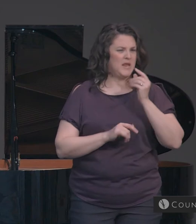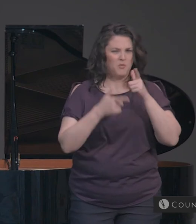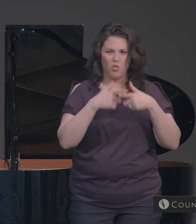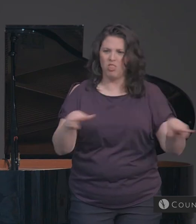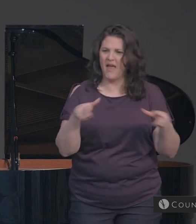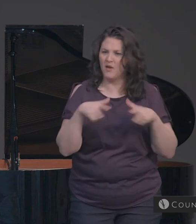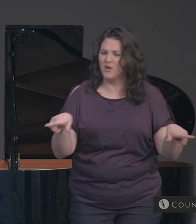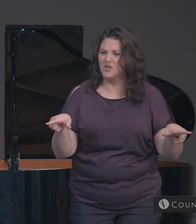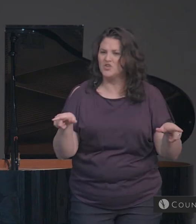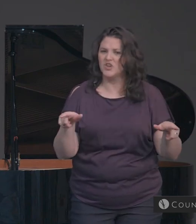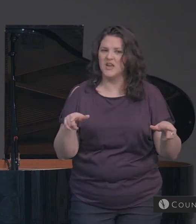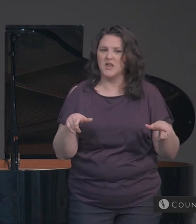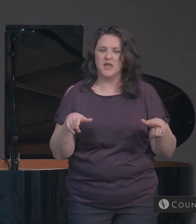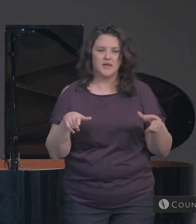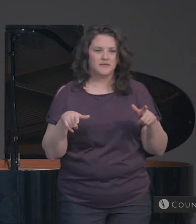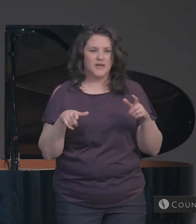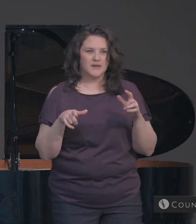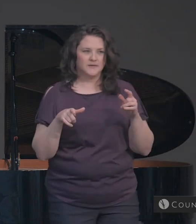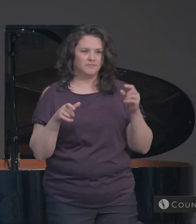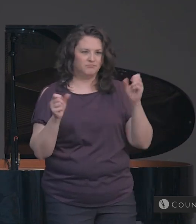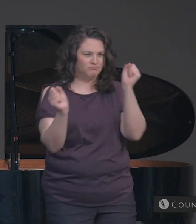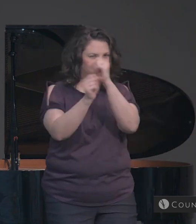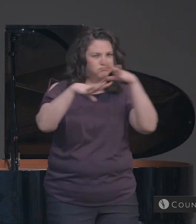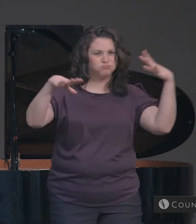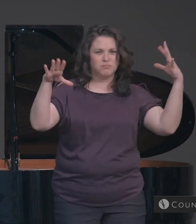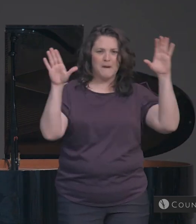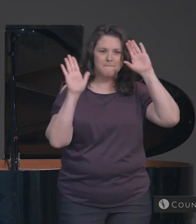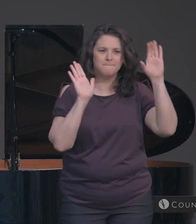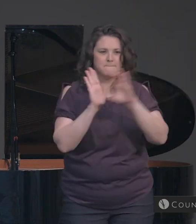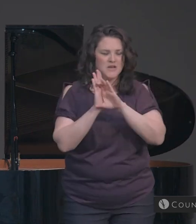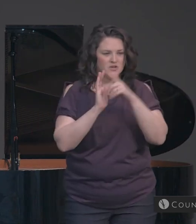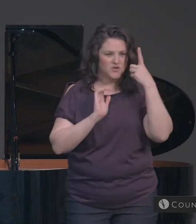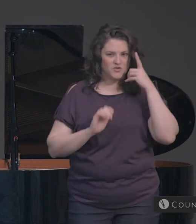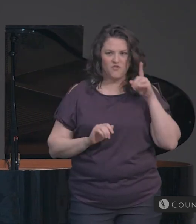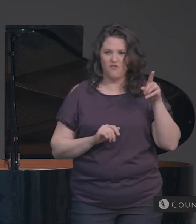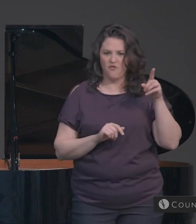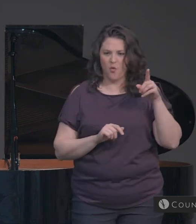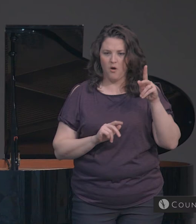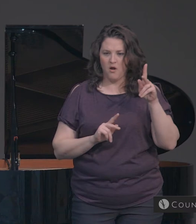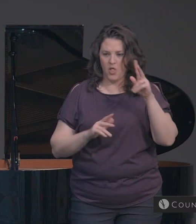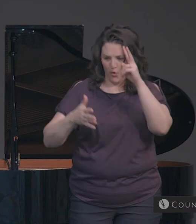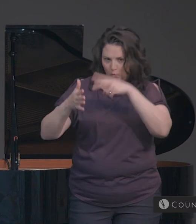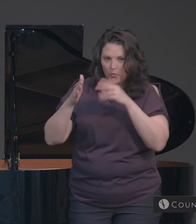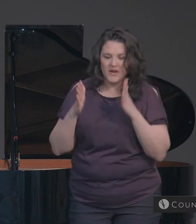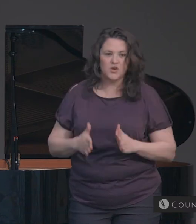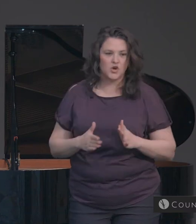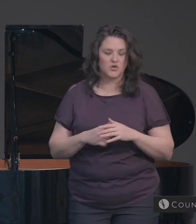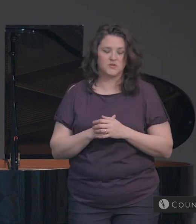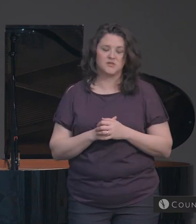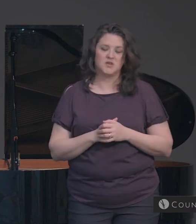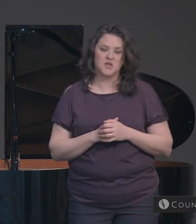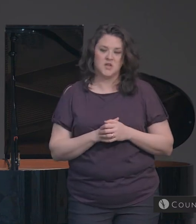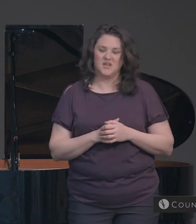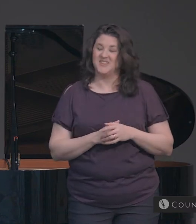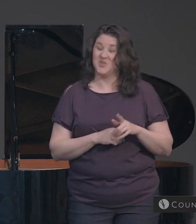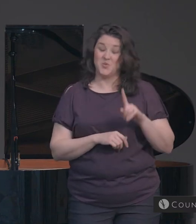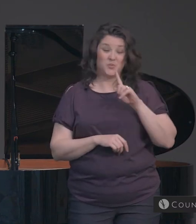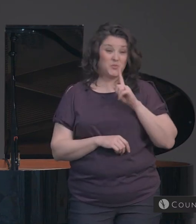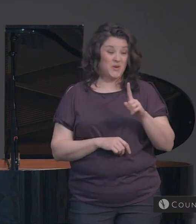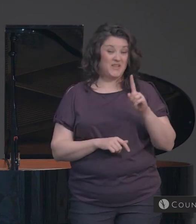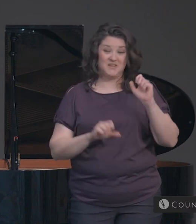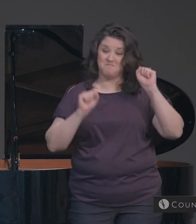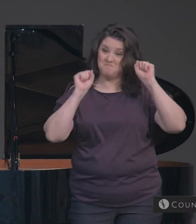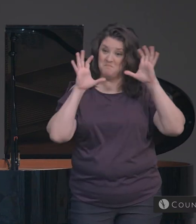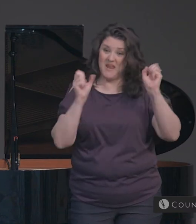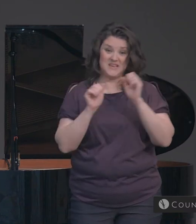making it, drawing pictures with it, just like the author of Hebrews is in the New Testament. It's an incredible book,